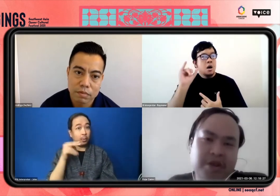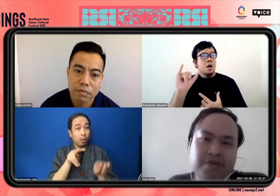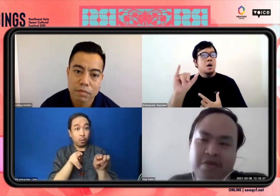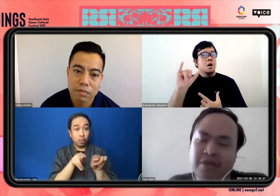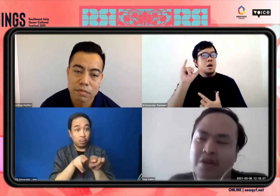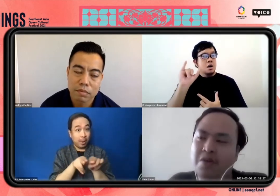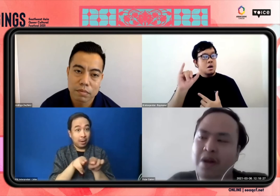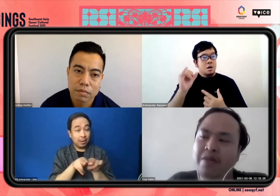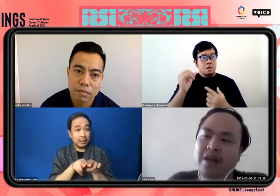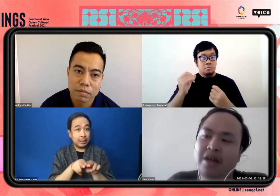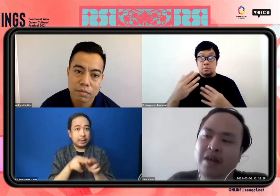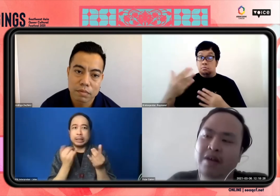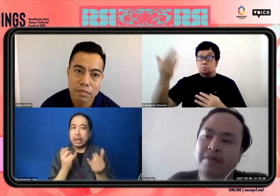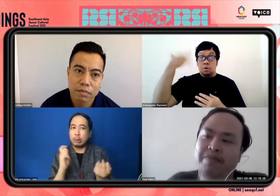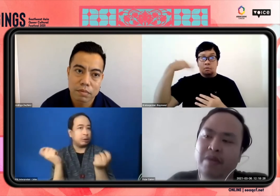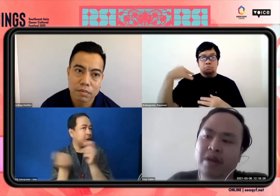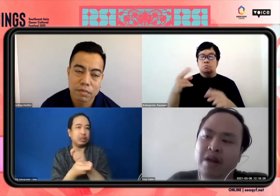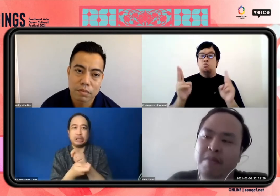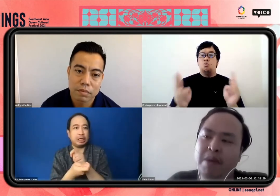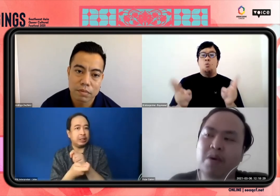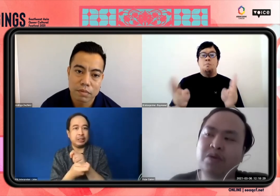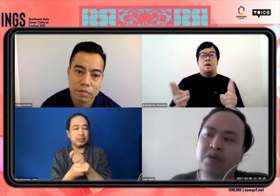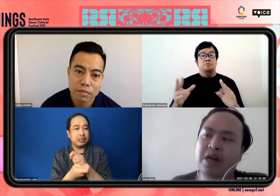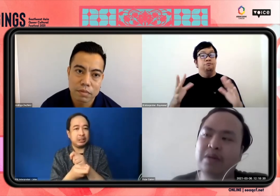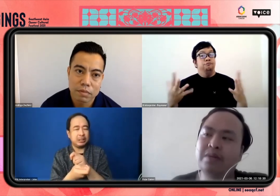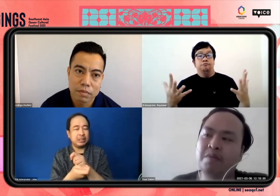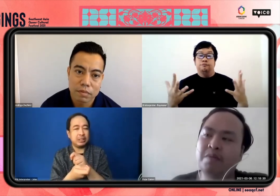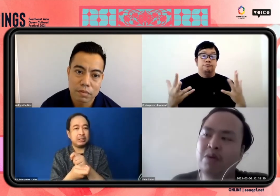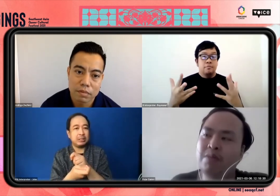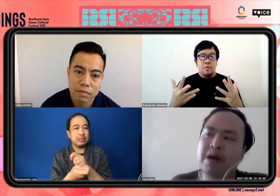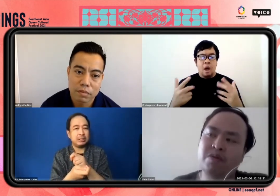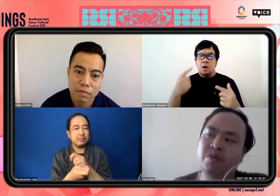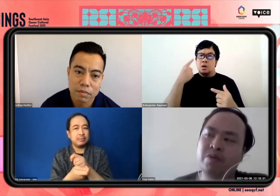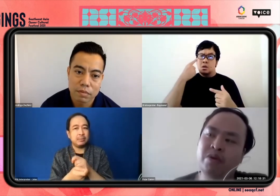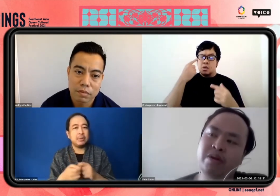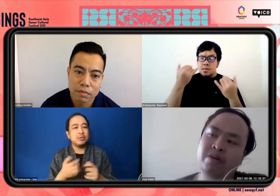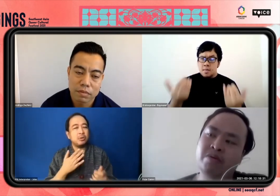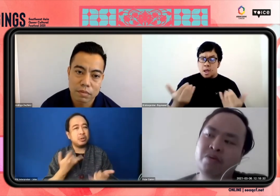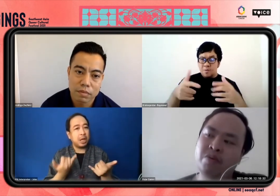you know. So I think my poetry now is more about